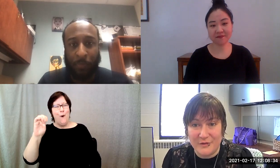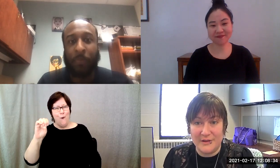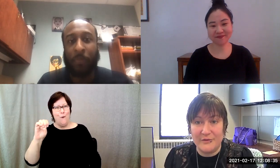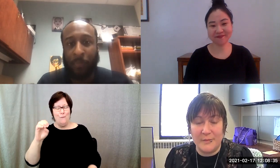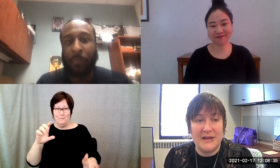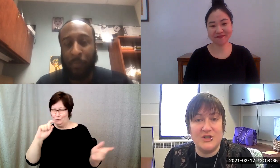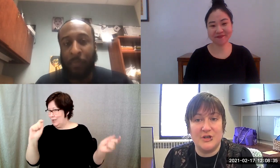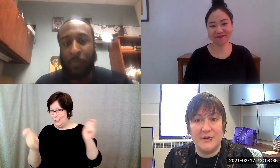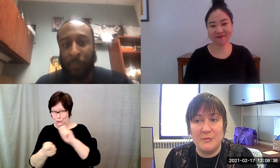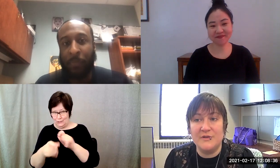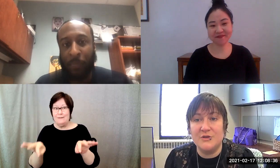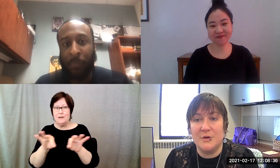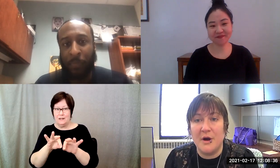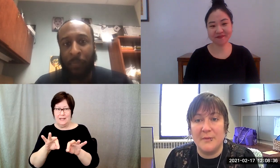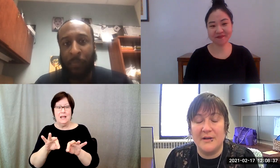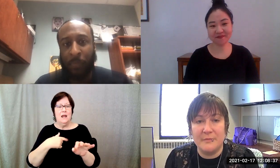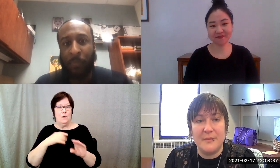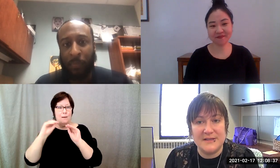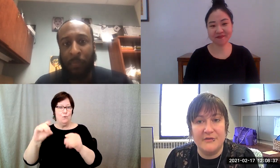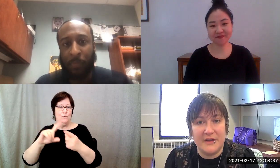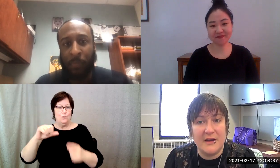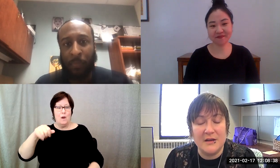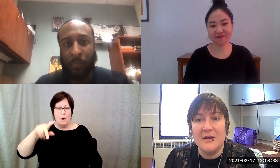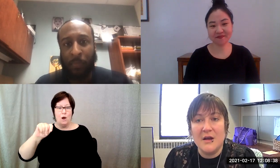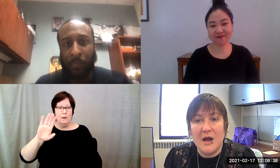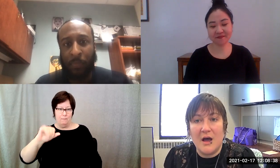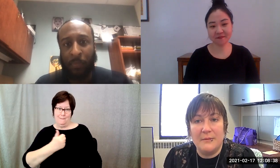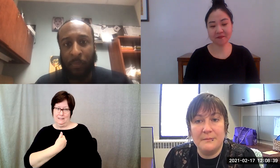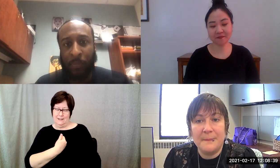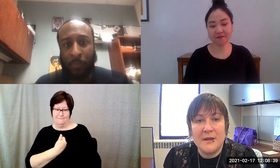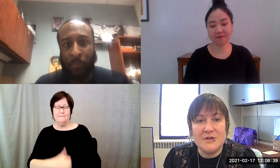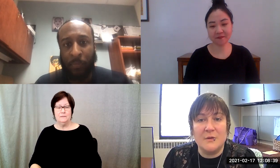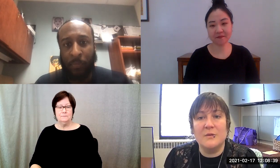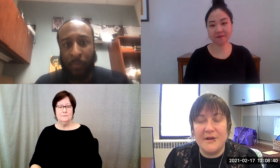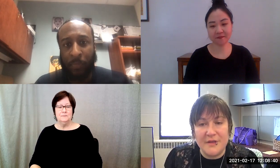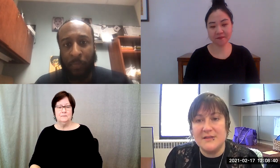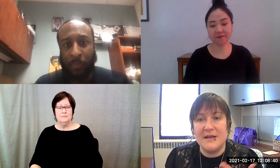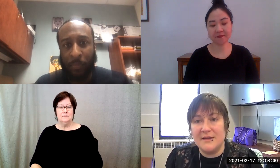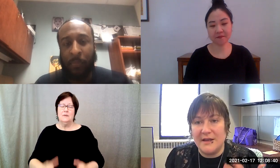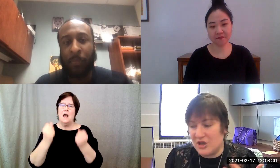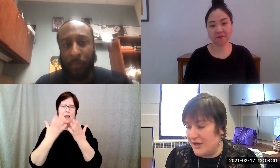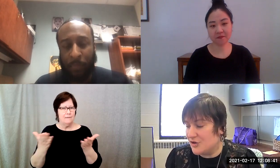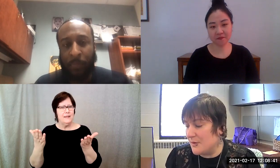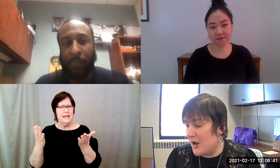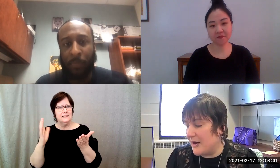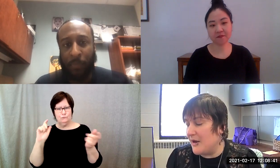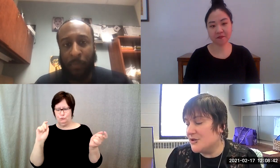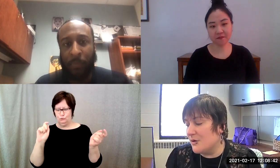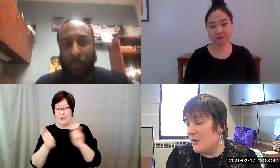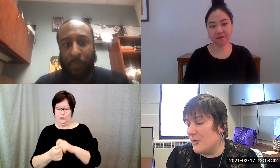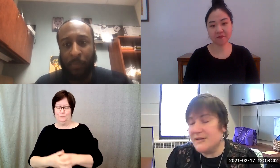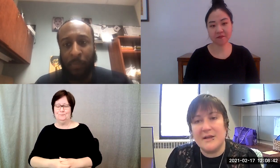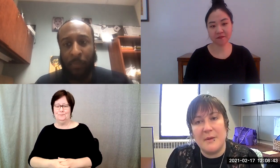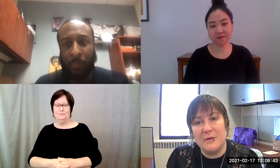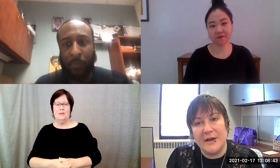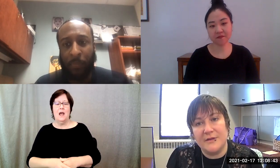significantly for me last year when I moved into an apartment. I lived by myself again. So a lot of things that change. And I